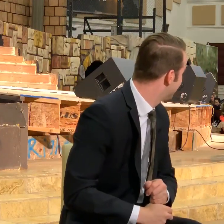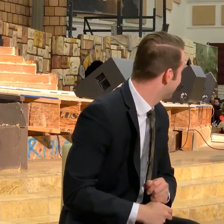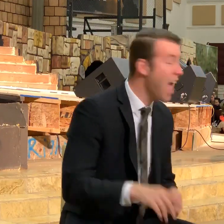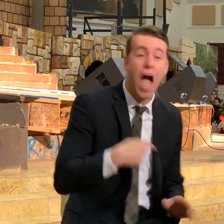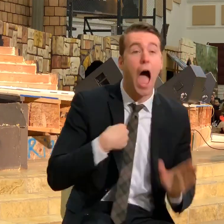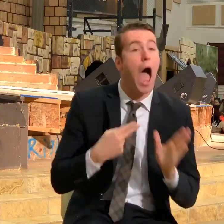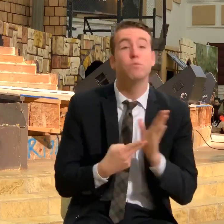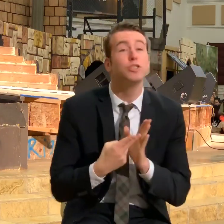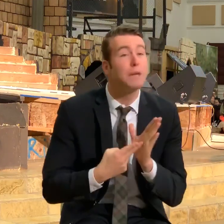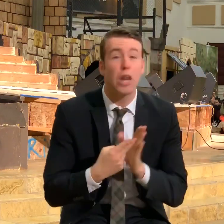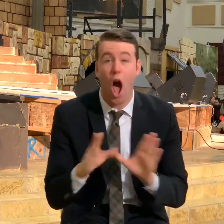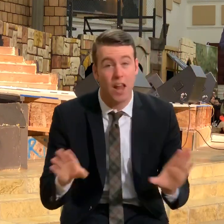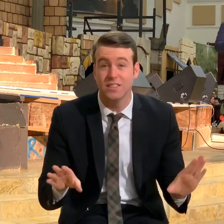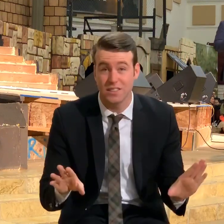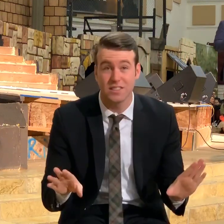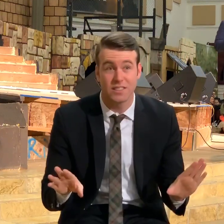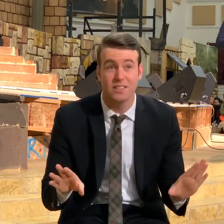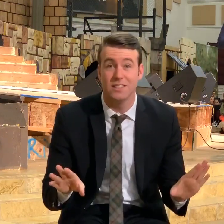I'm just being honest.